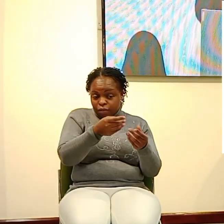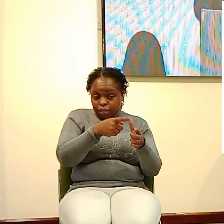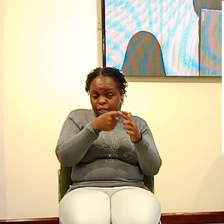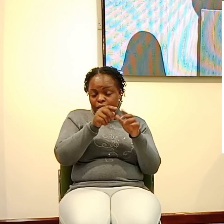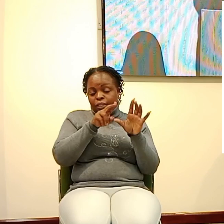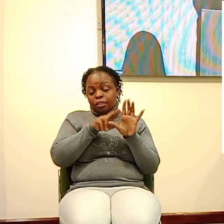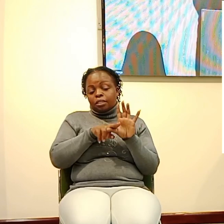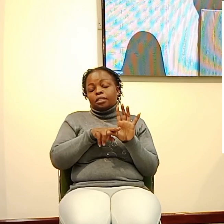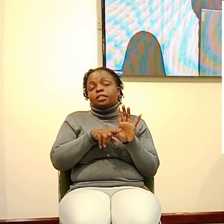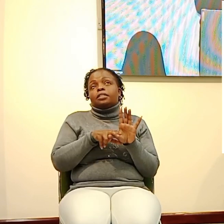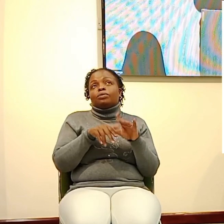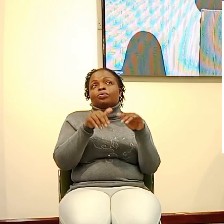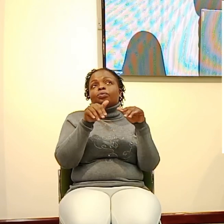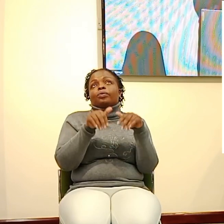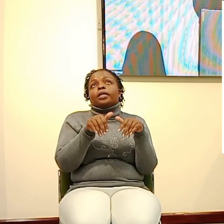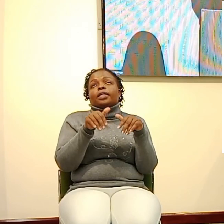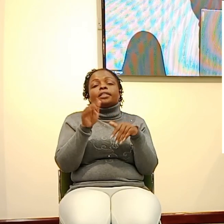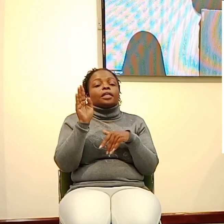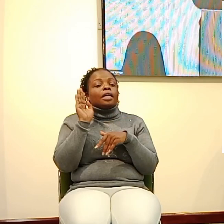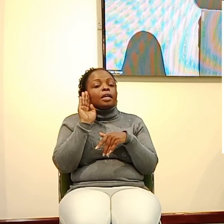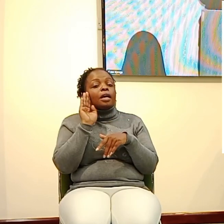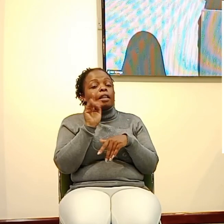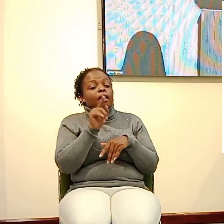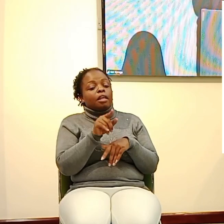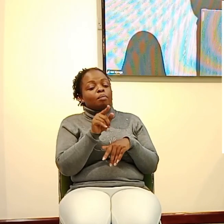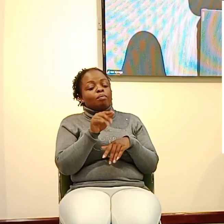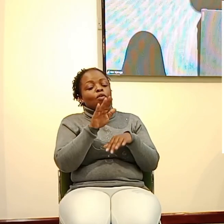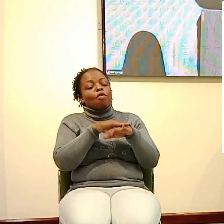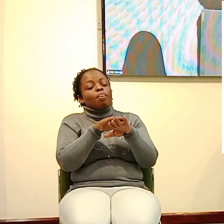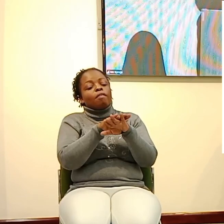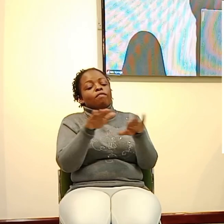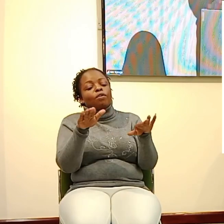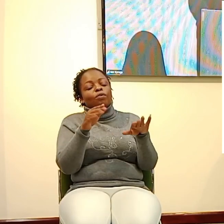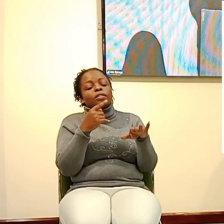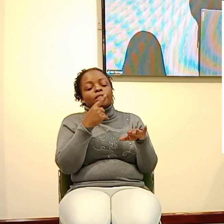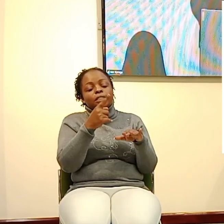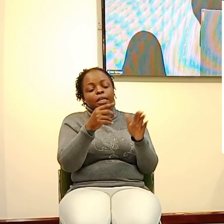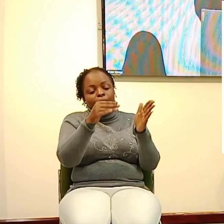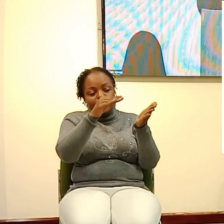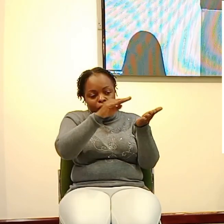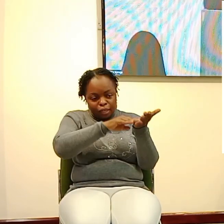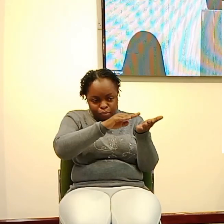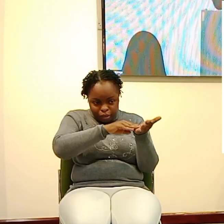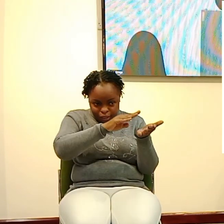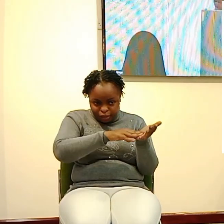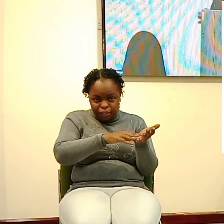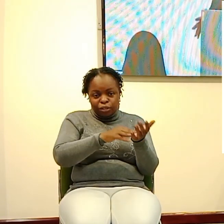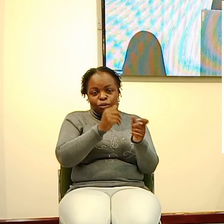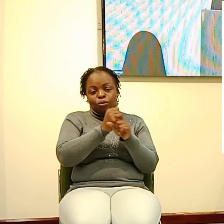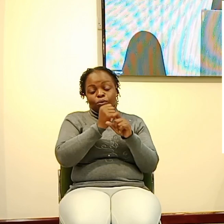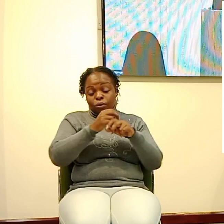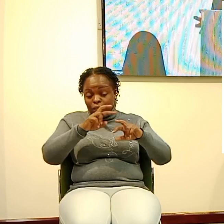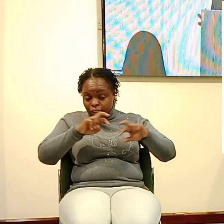and hear them, on the floor, deliver those remarks, do the research for them and everything,